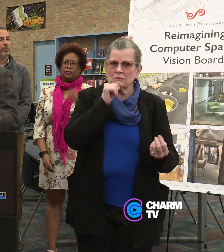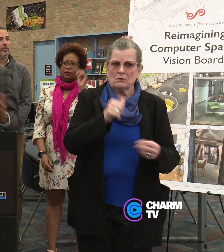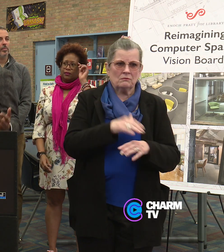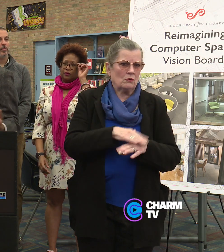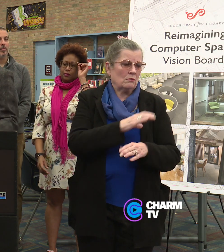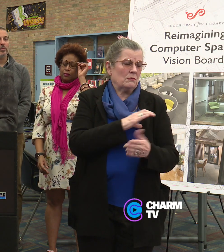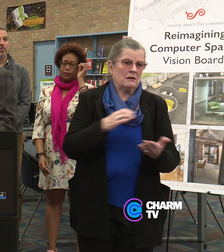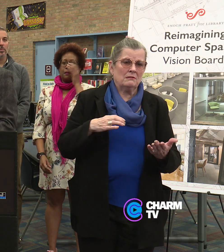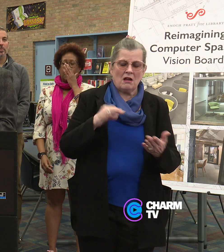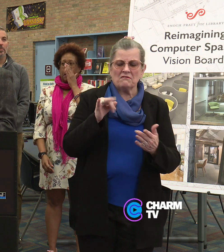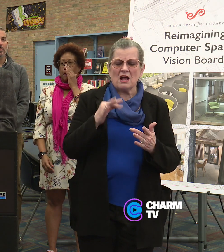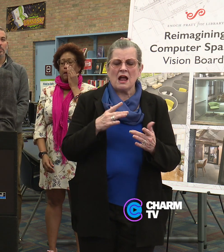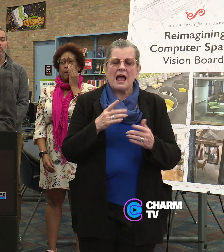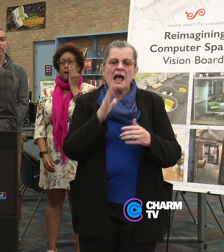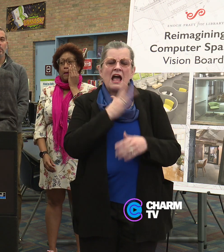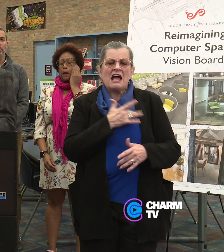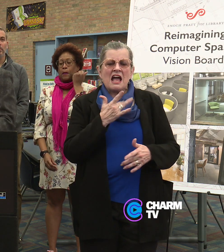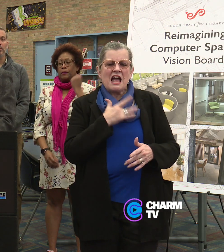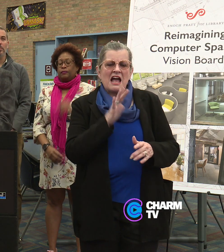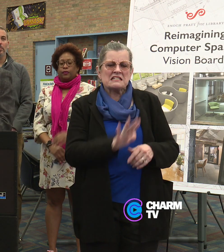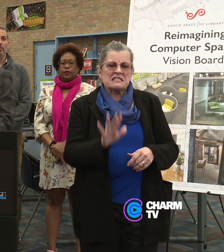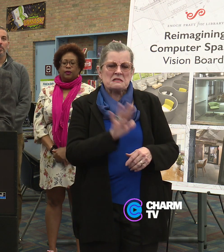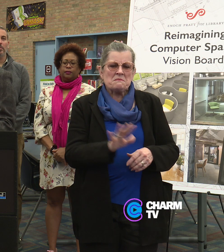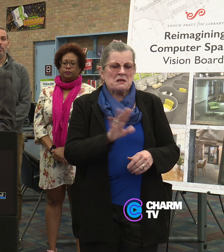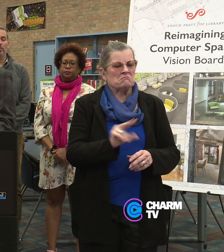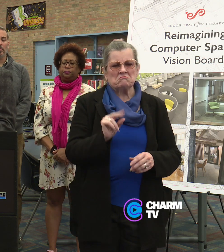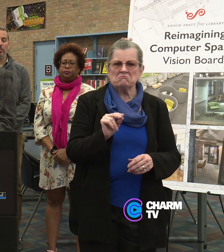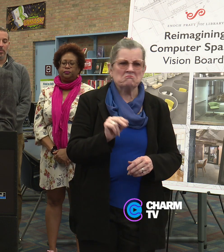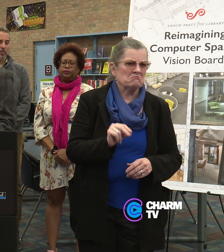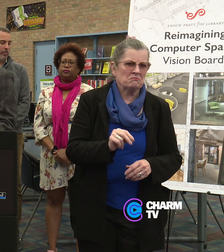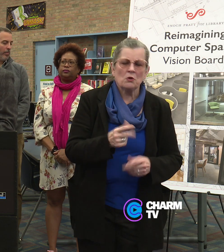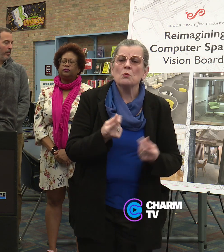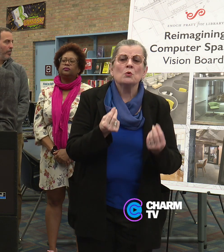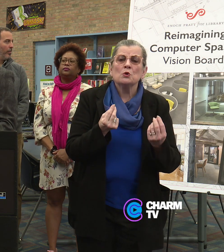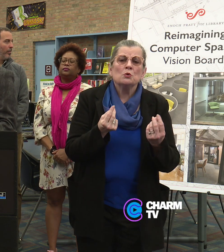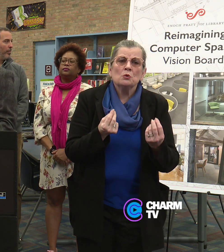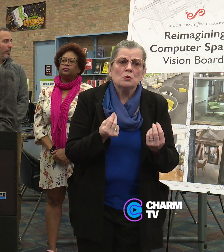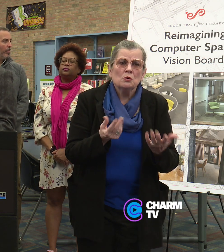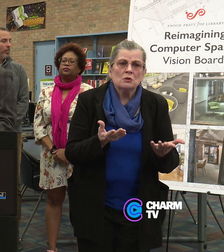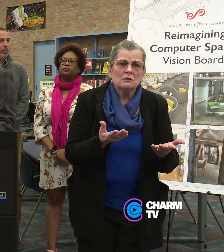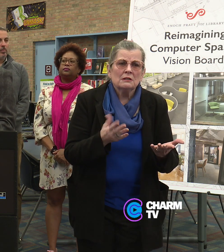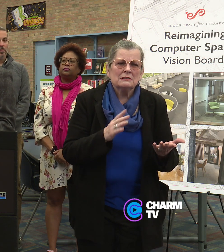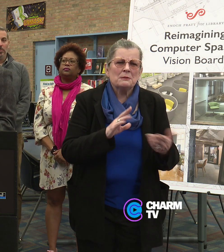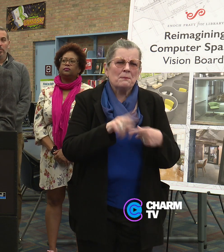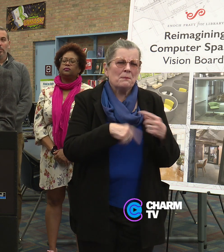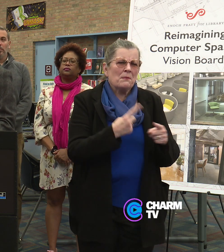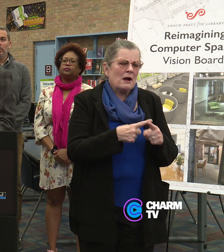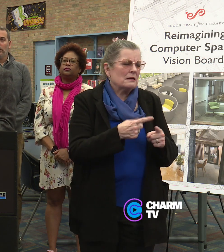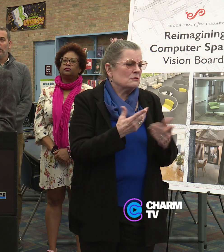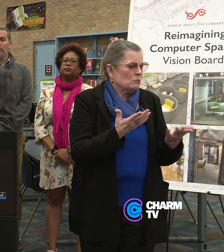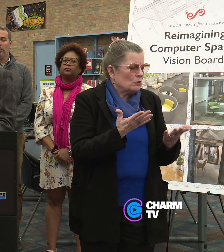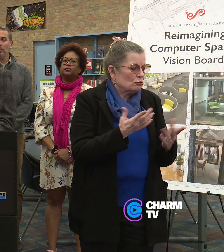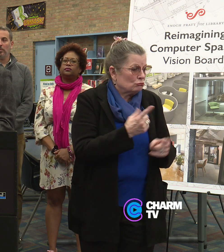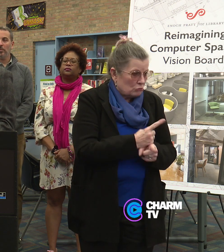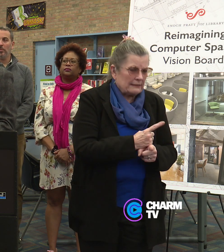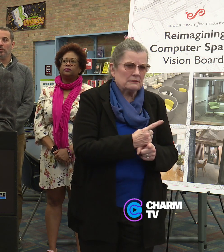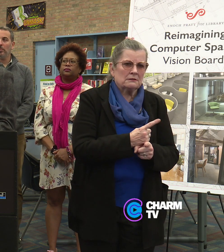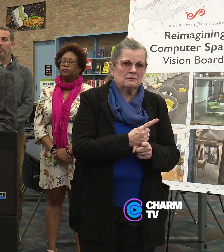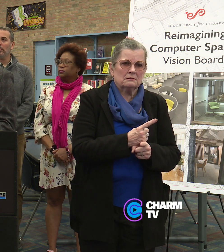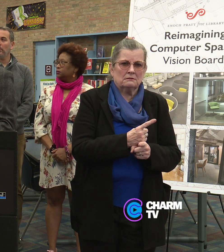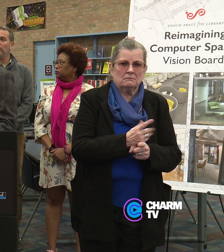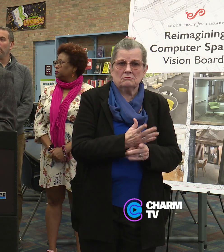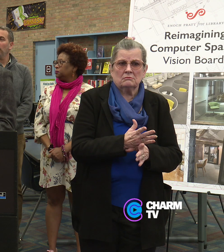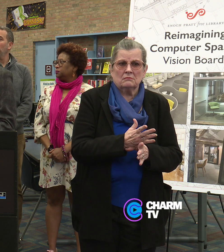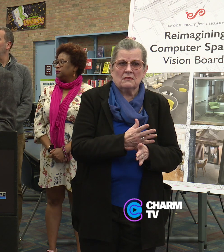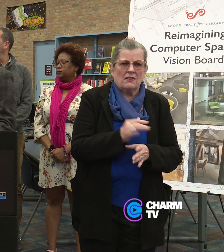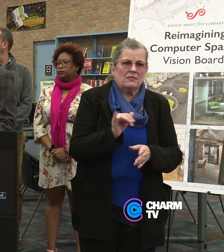have nothing to do with the contracts, but it's the right thing to do. This is about what is right for Baltimore. And that's the only thing that we